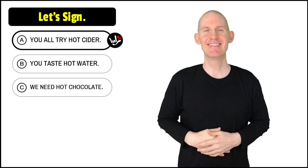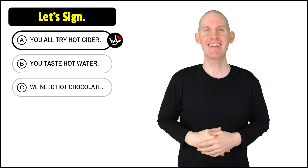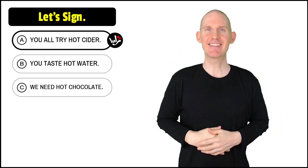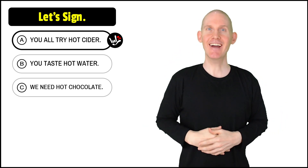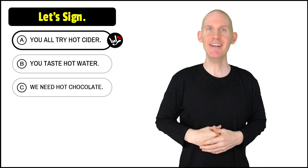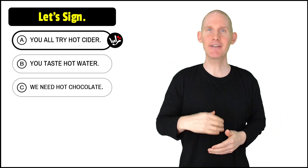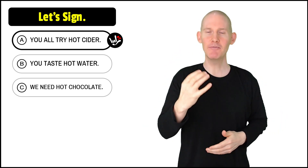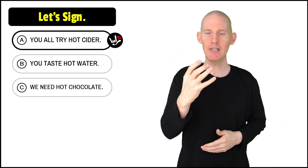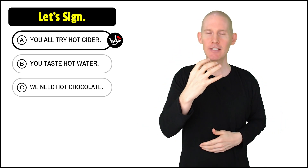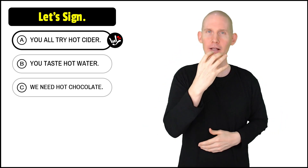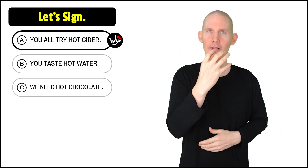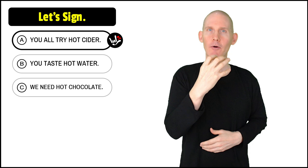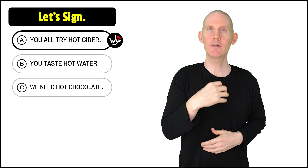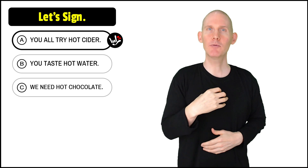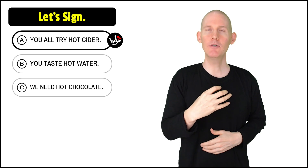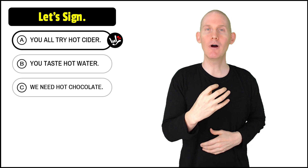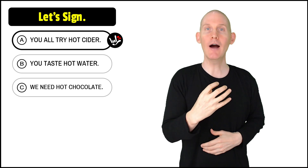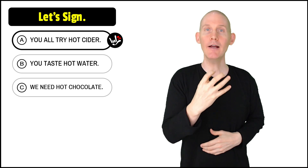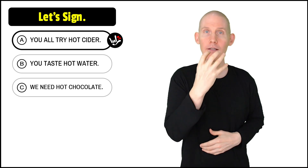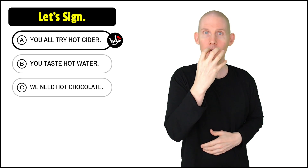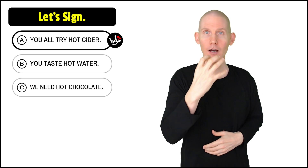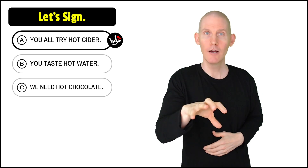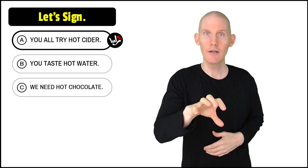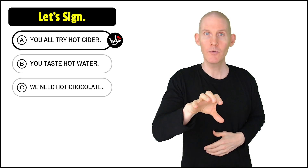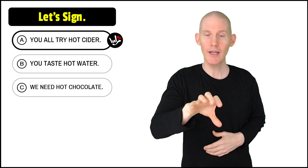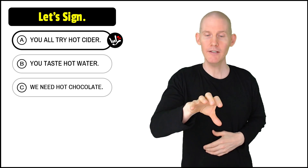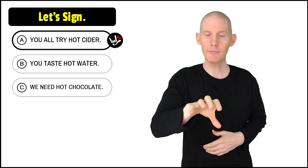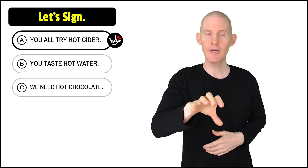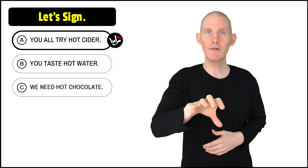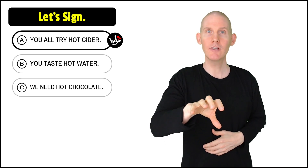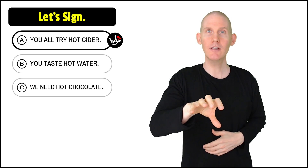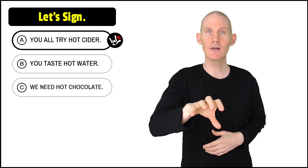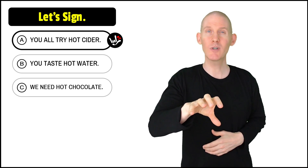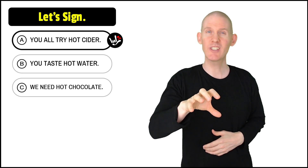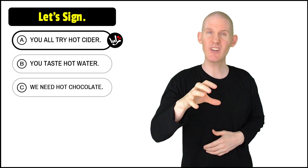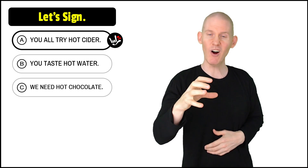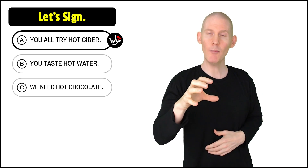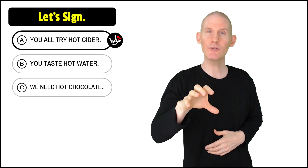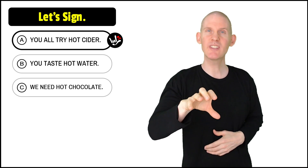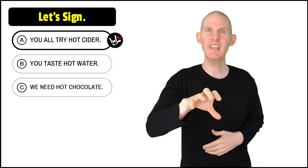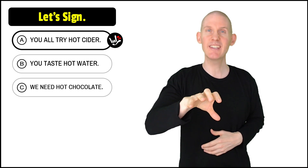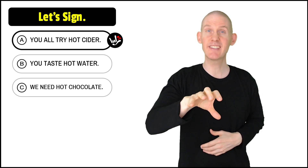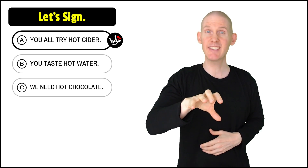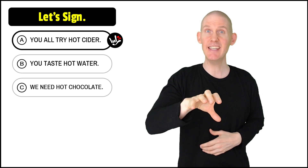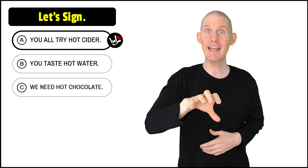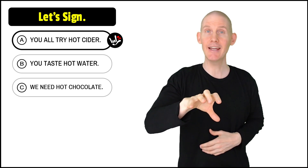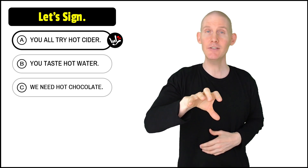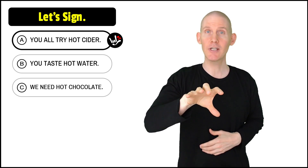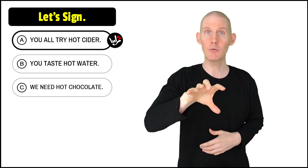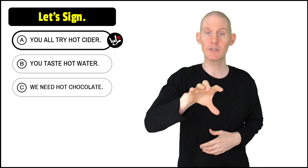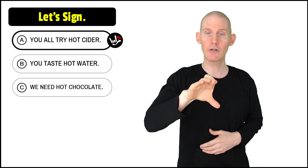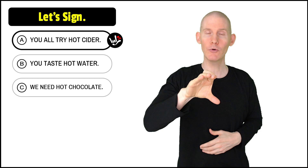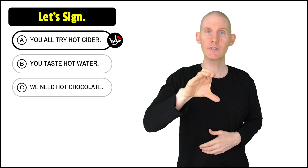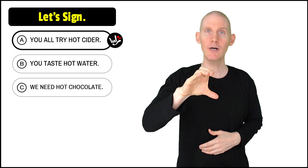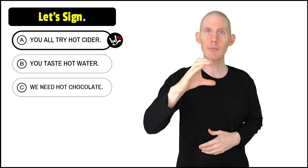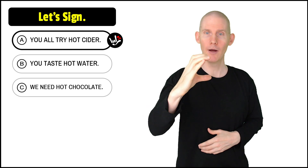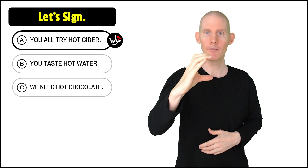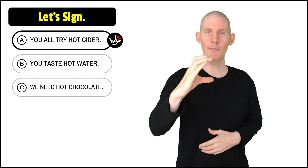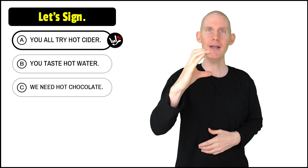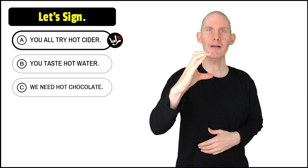It's kind of convenient that once we do hot, we end up down here, which is almost in the C handshake. We just close it up. Well, bam, we